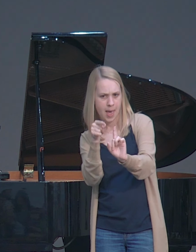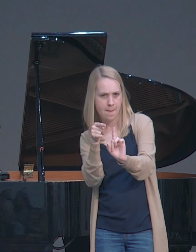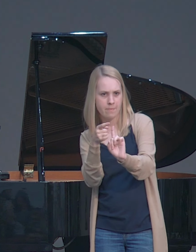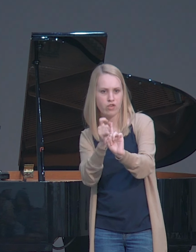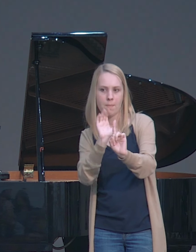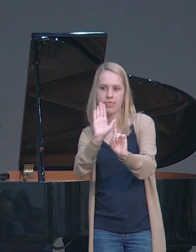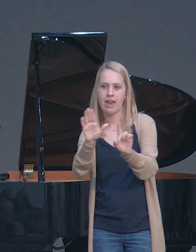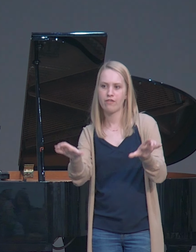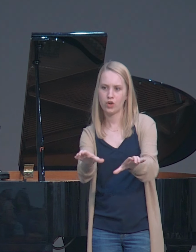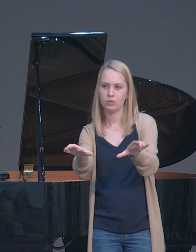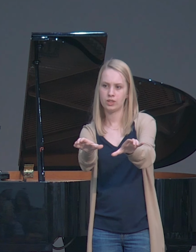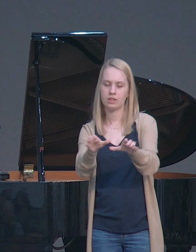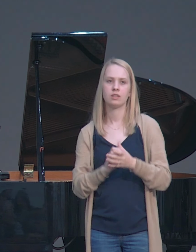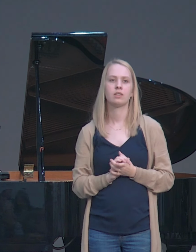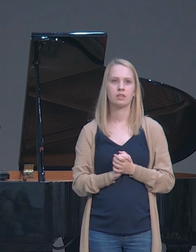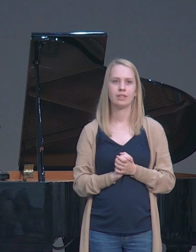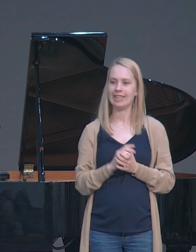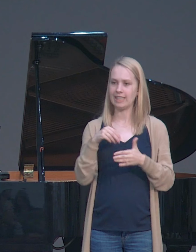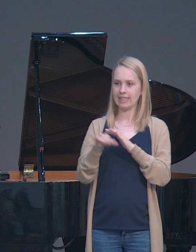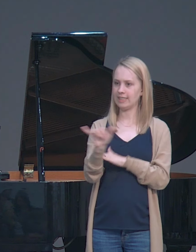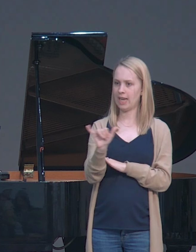fruits. It's right here in the same chapter.